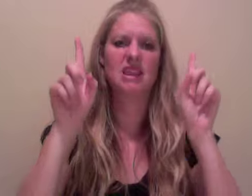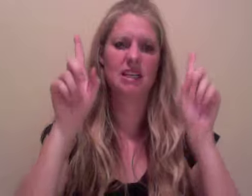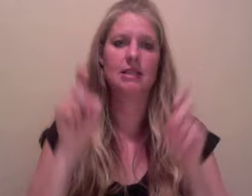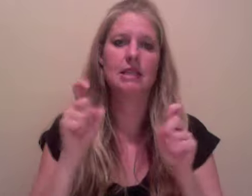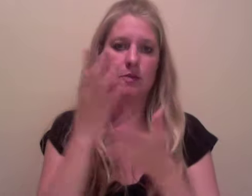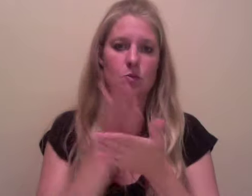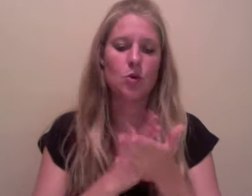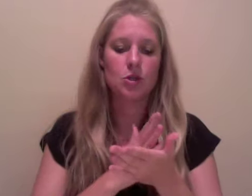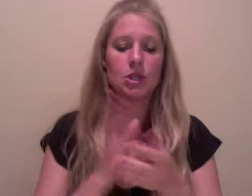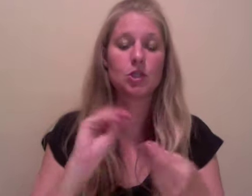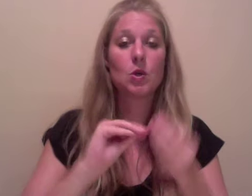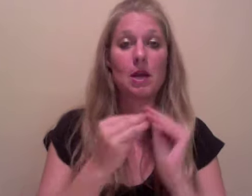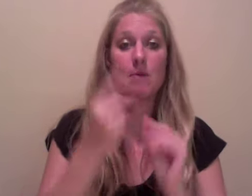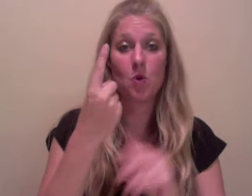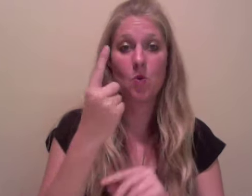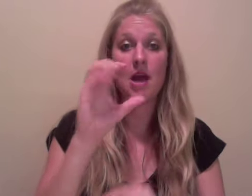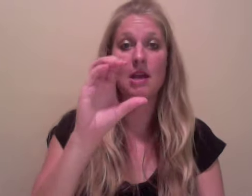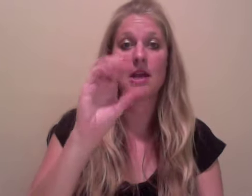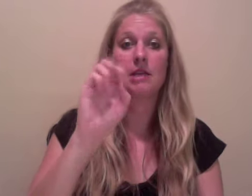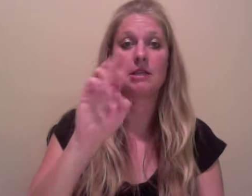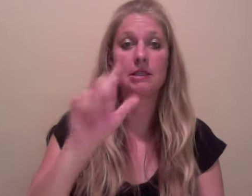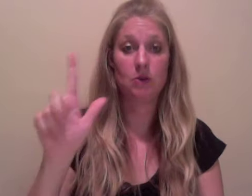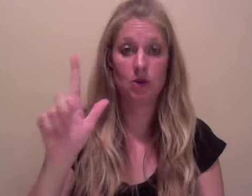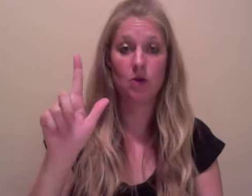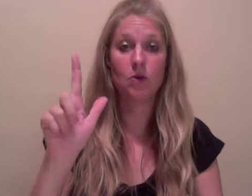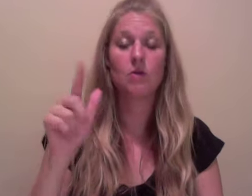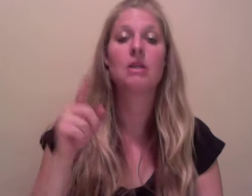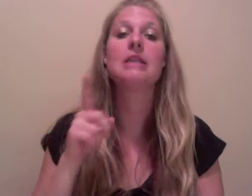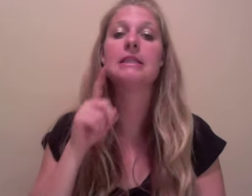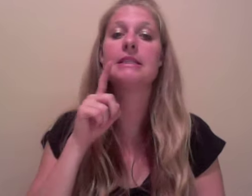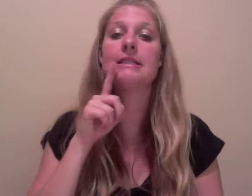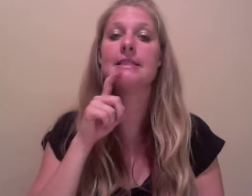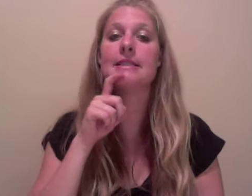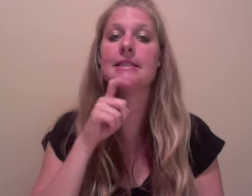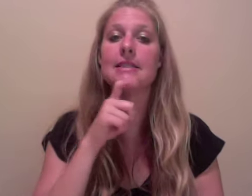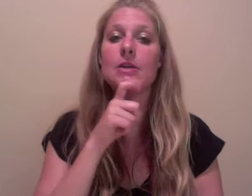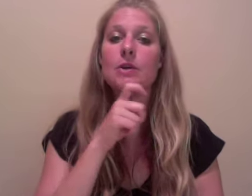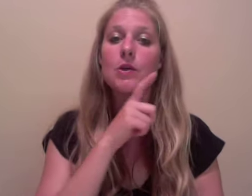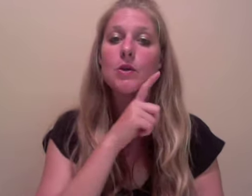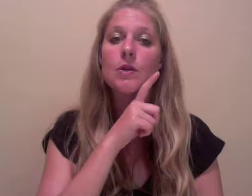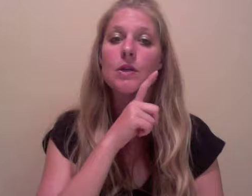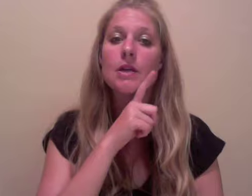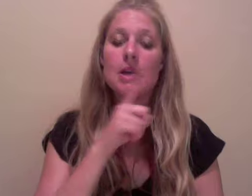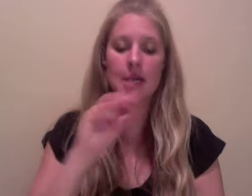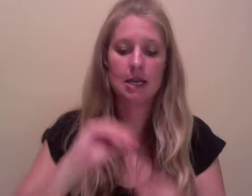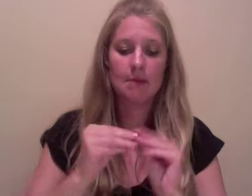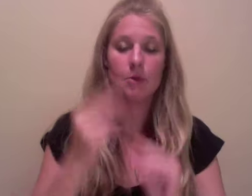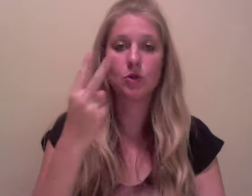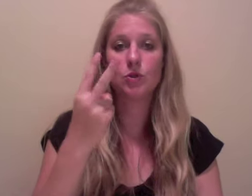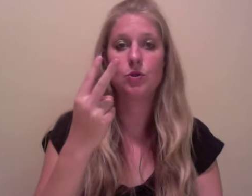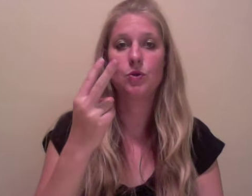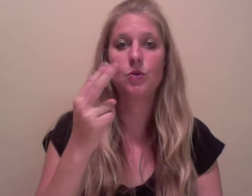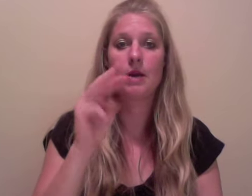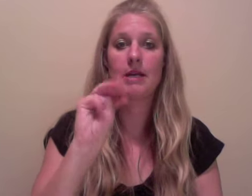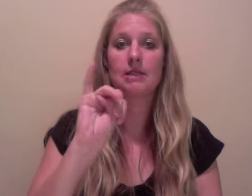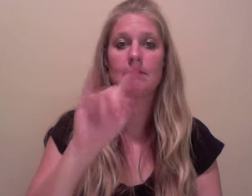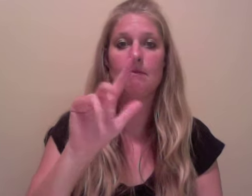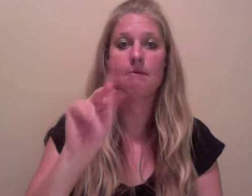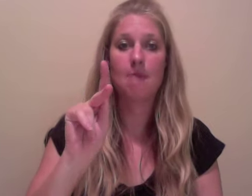and then we'll go ahead with the test portion. Okay, so number 1 is cereal. And again, you're going from the right hand side of your face to the left hand side. Number 2